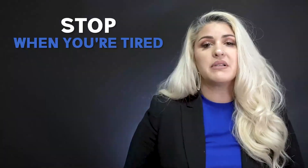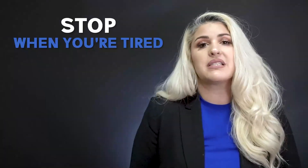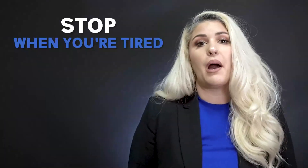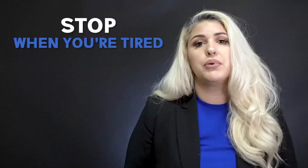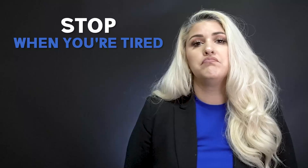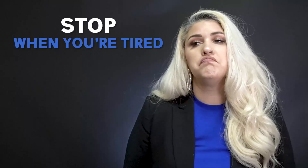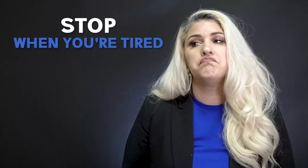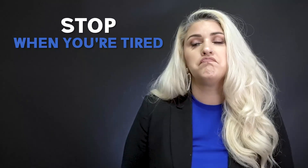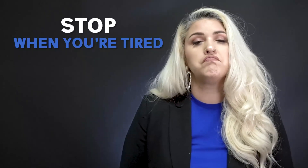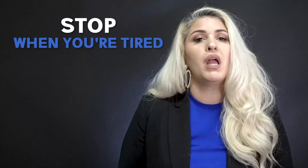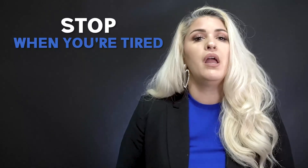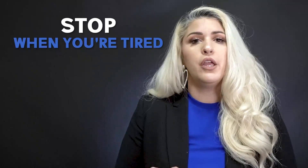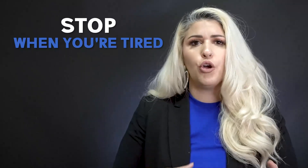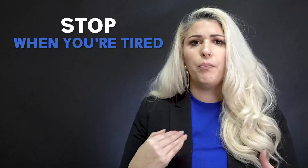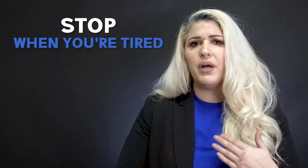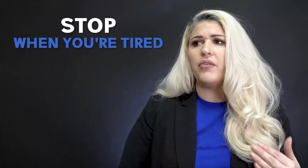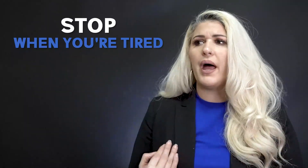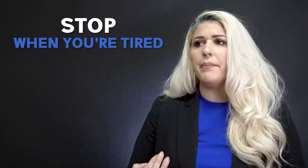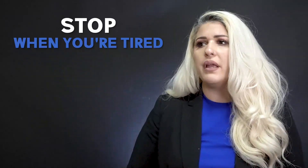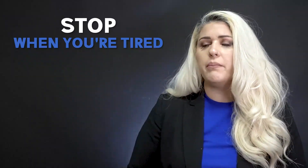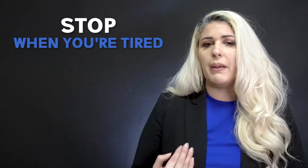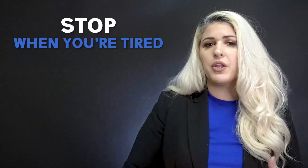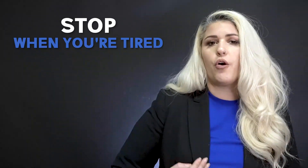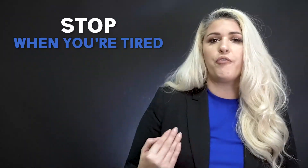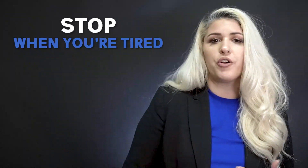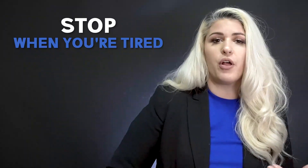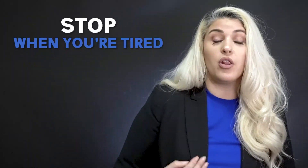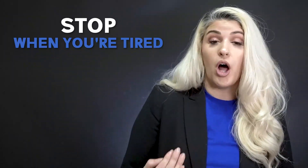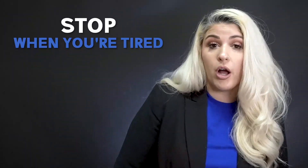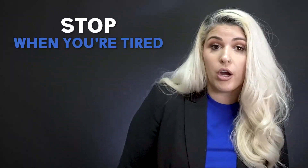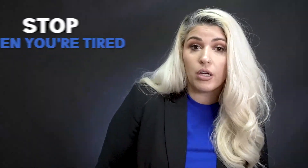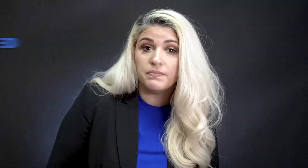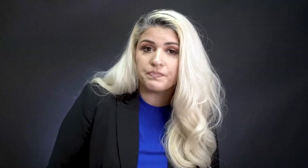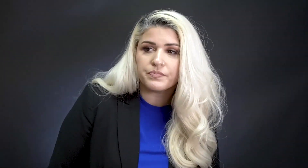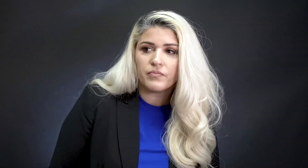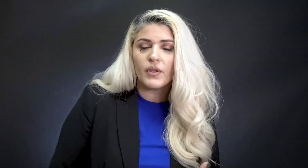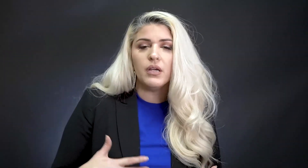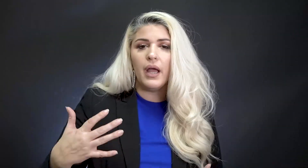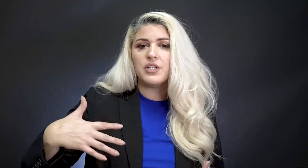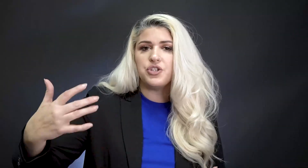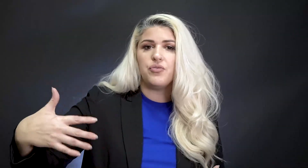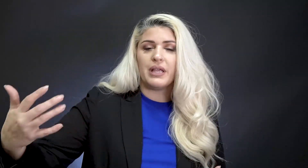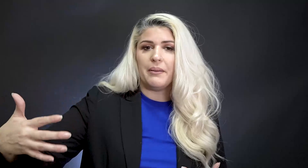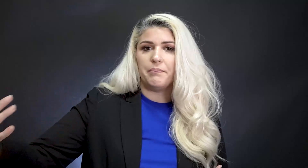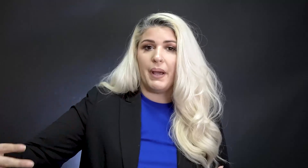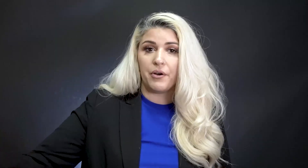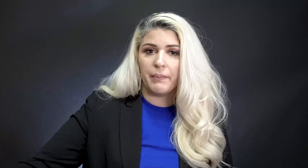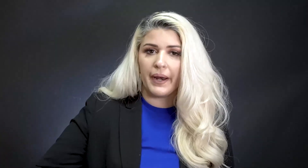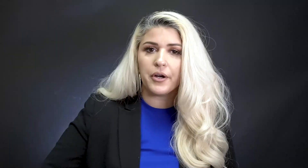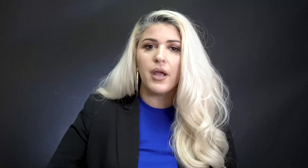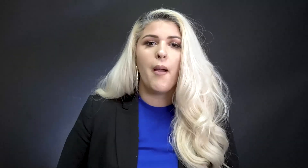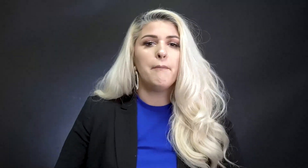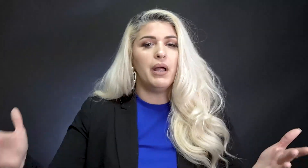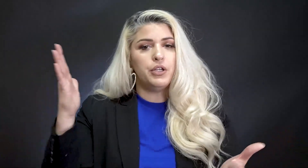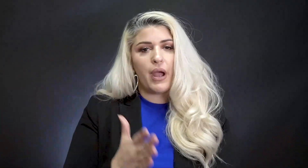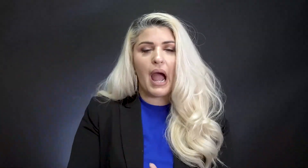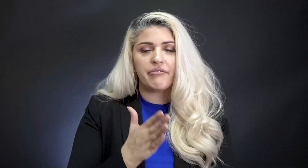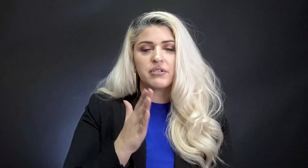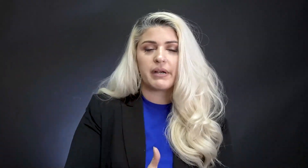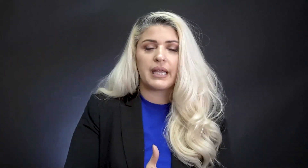stop. You'll build up and be able to go for longer as you get better and better, but you have to